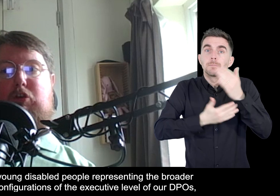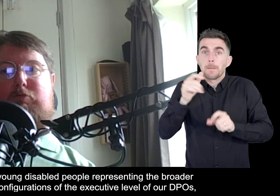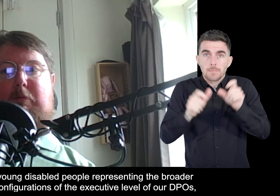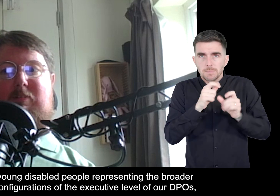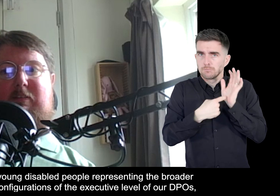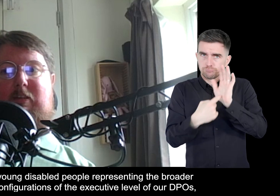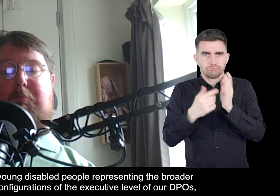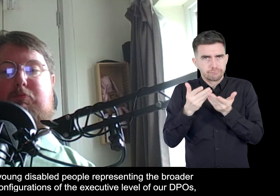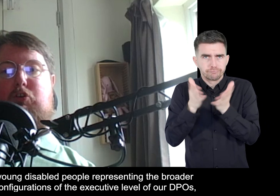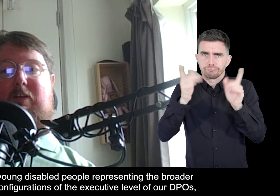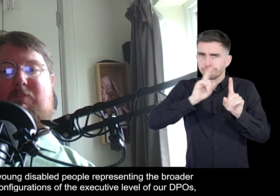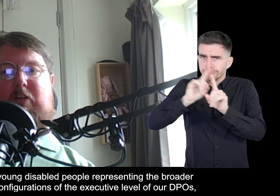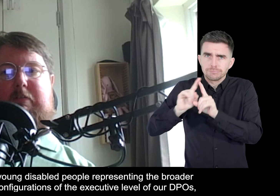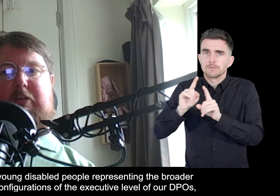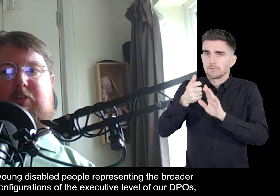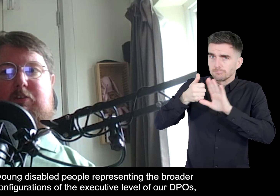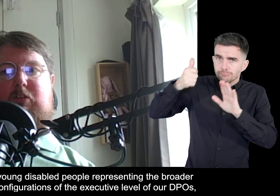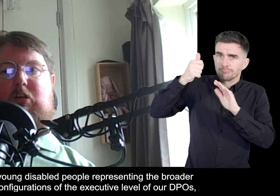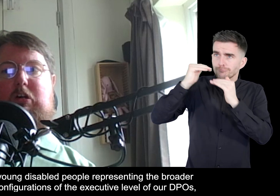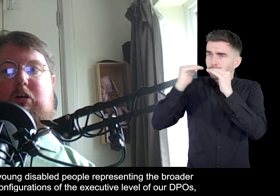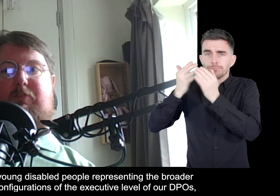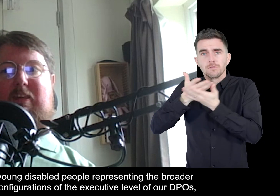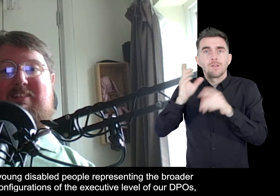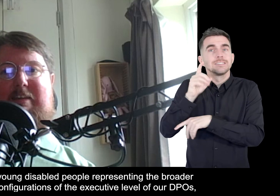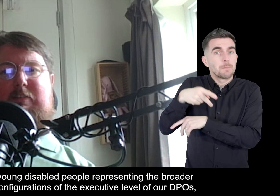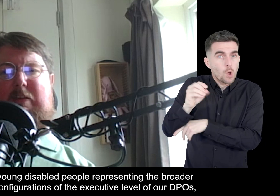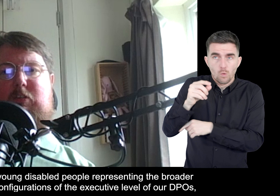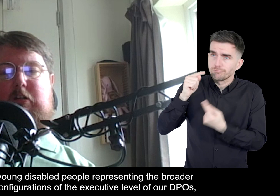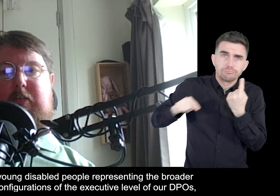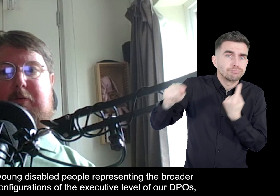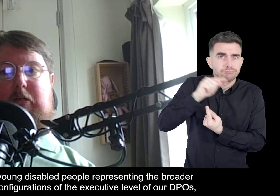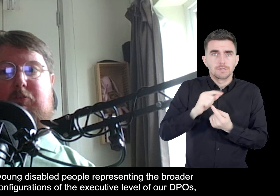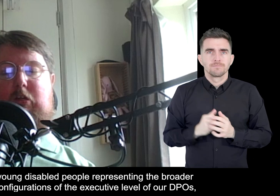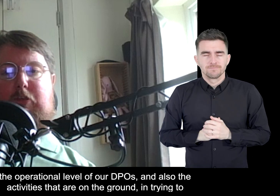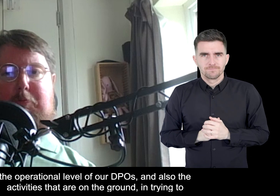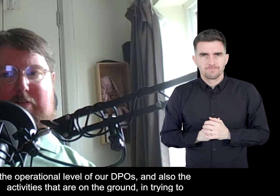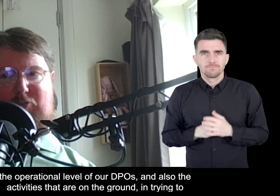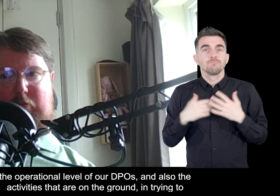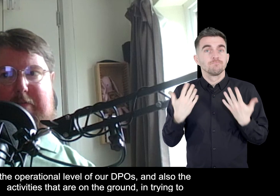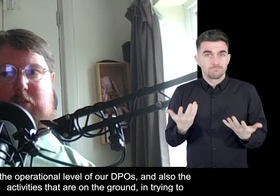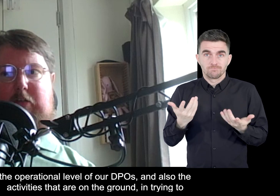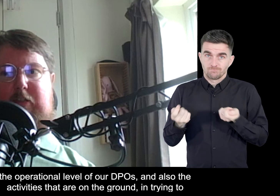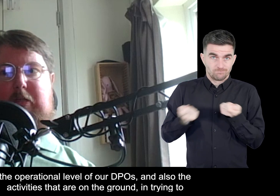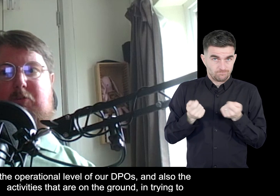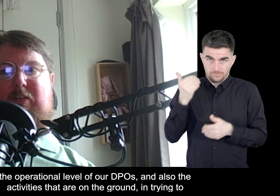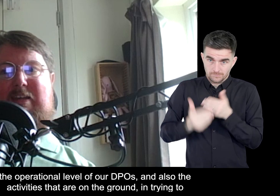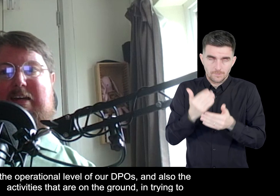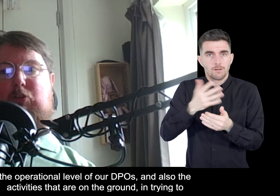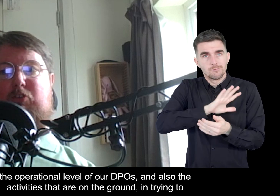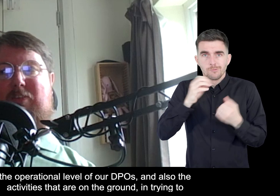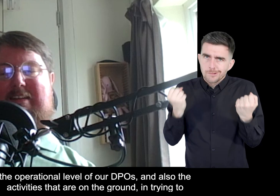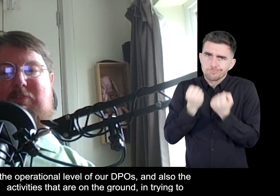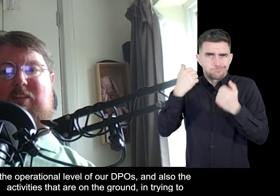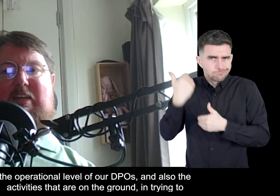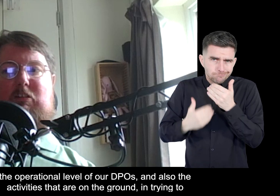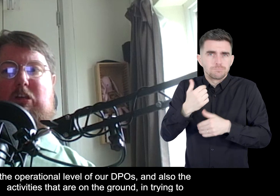people representing the broader configurations of the executive level of our DPOs, the operational level of our DPOs, and